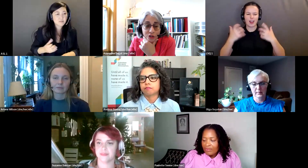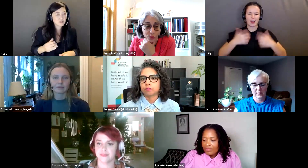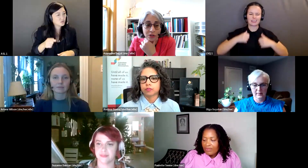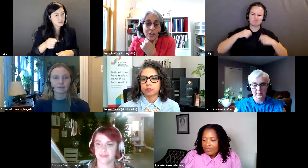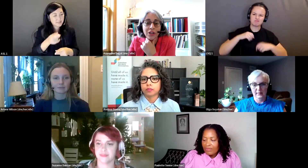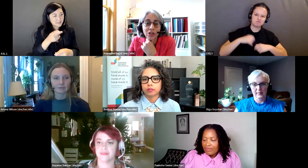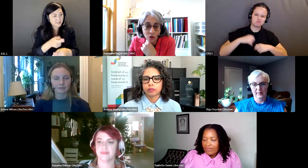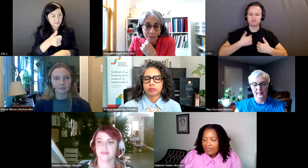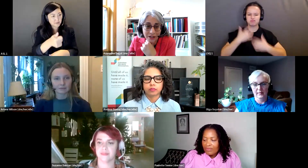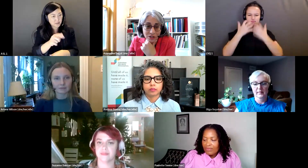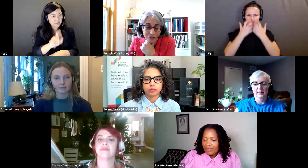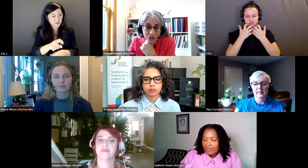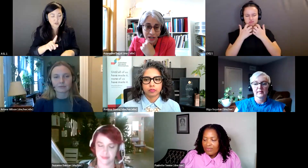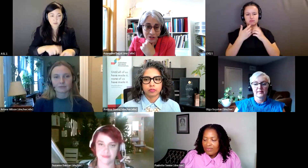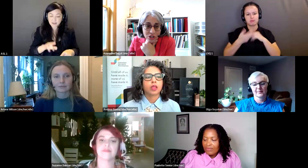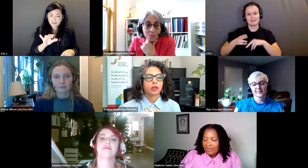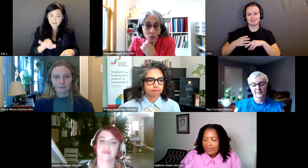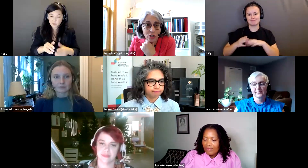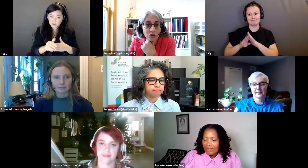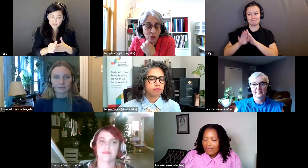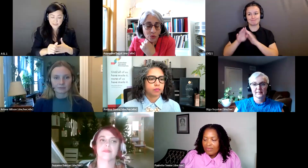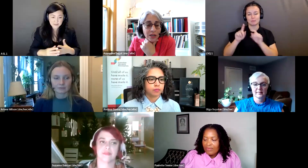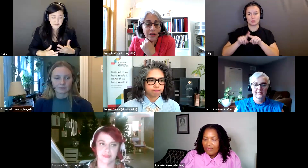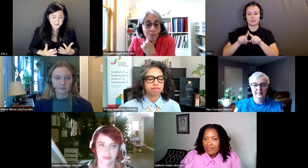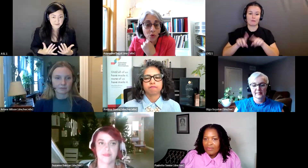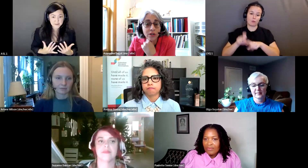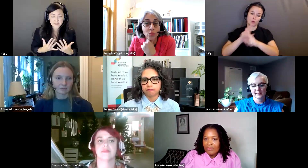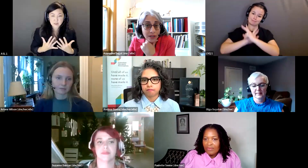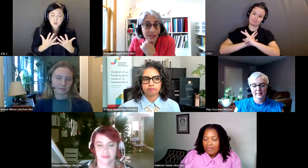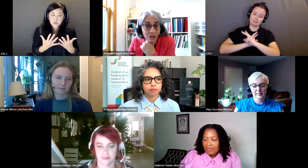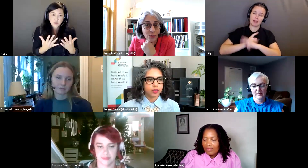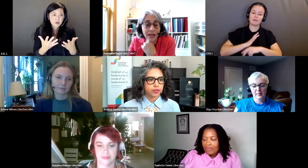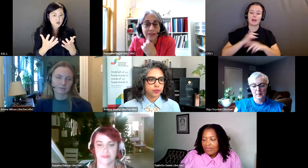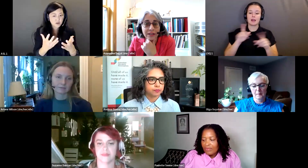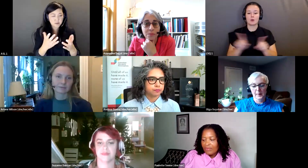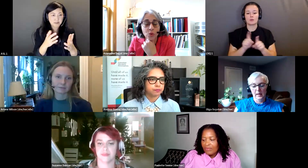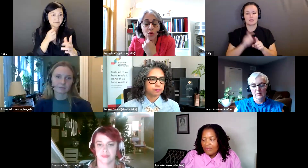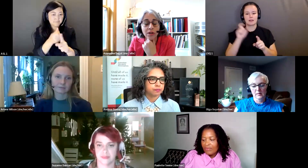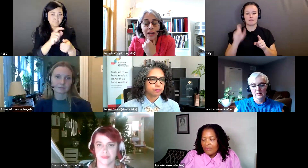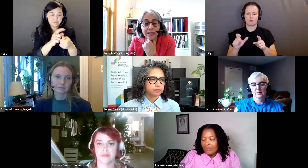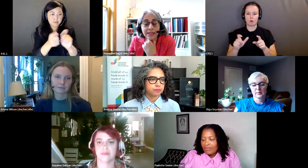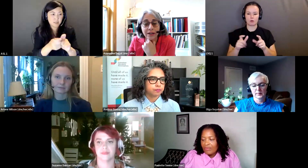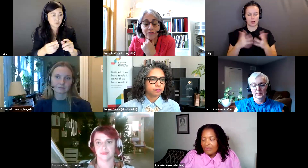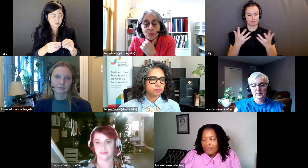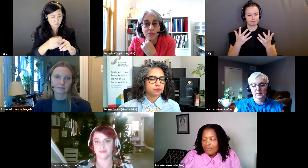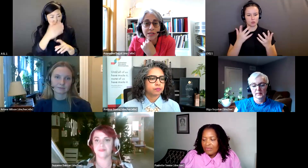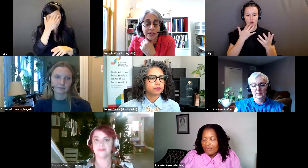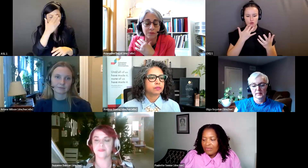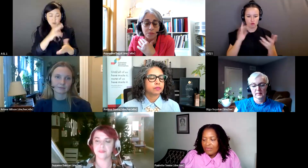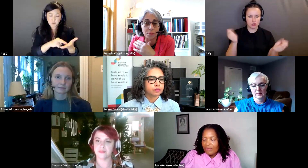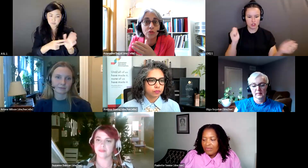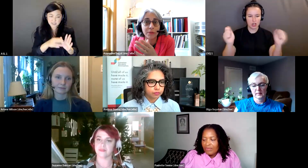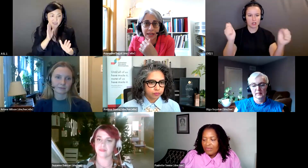also fuel your passion for change. The more you know, the more you want to know. And I think the more it